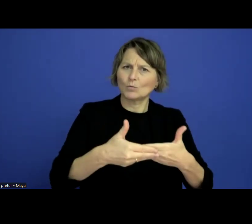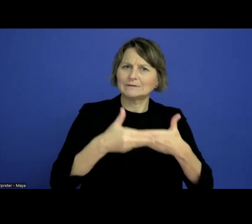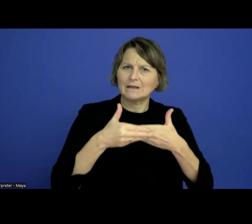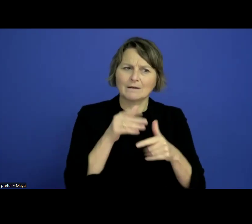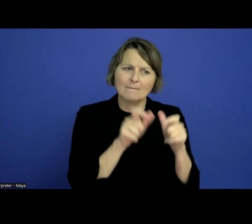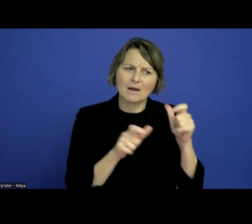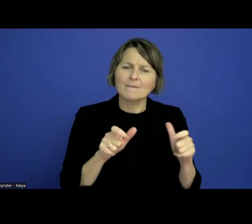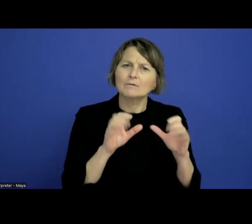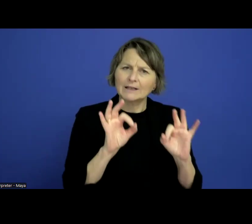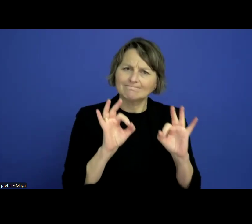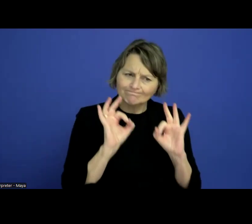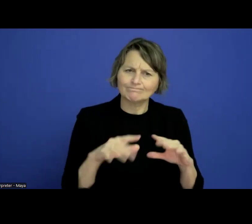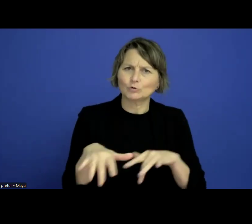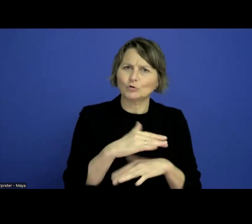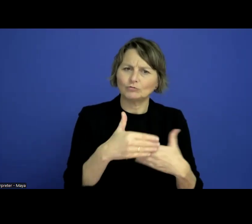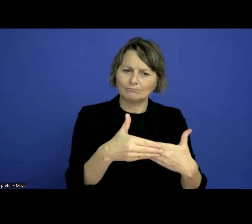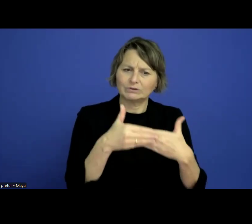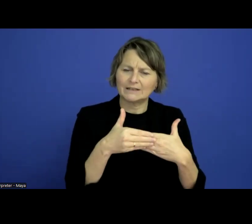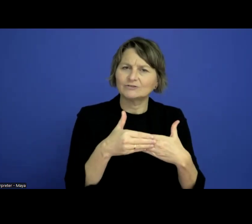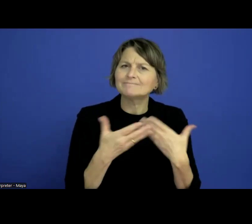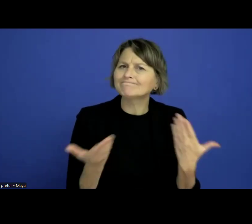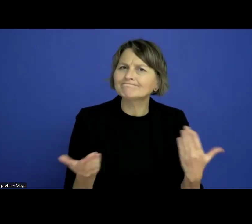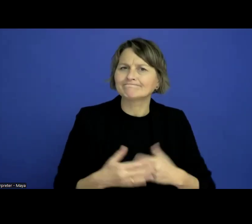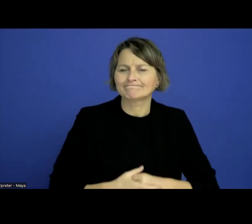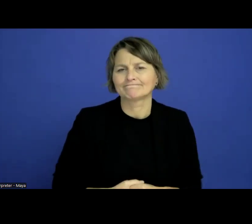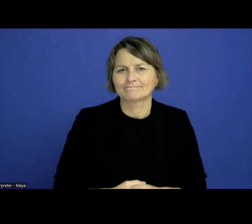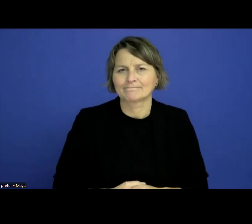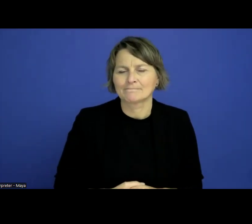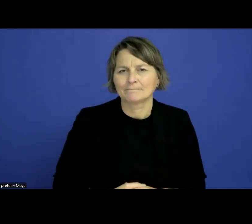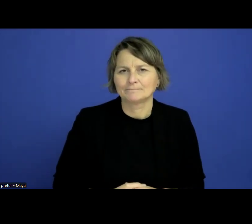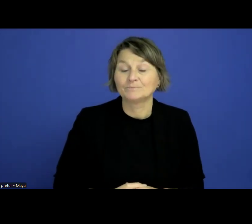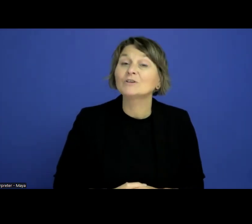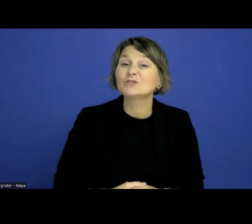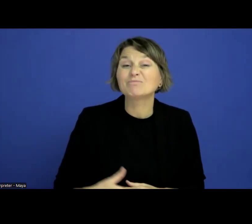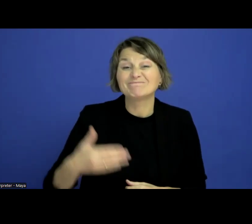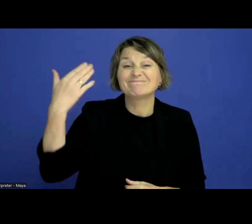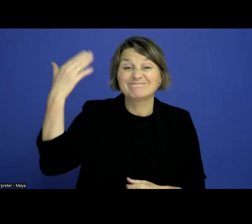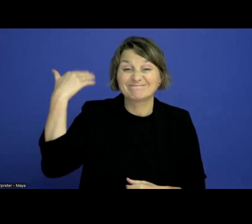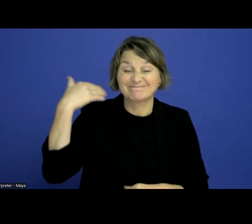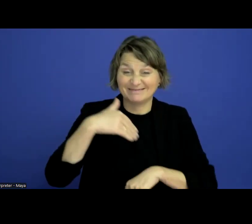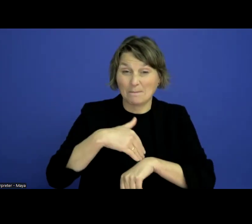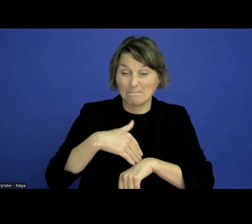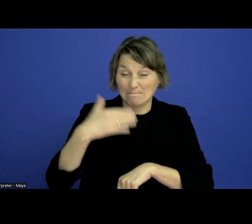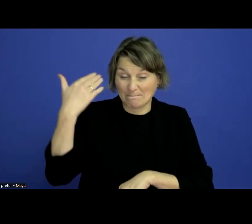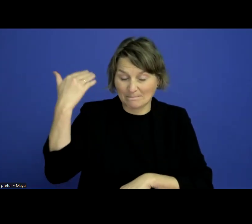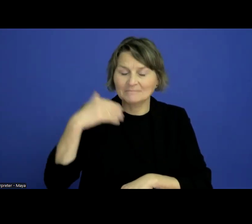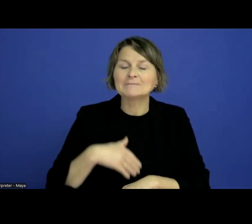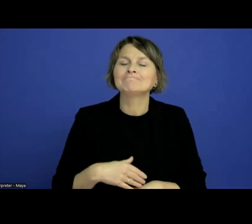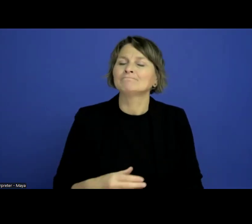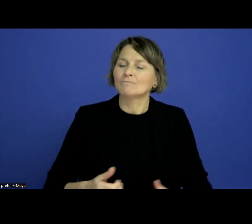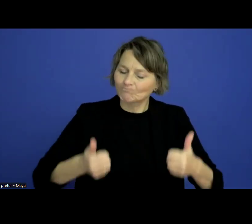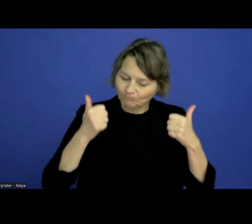good social protection floors. And this is why at that time we have decided to create